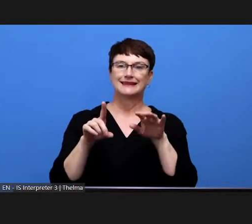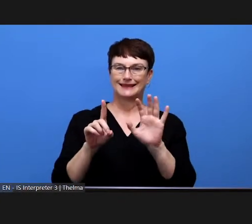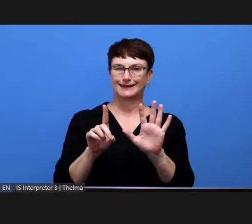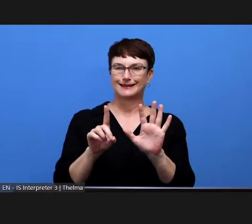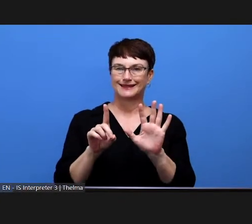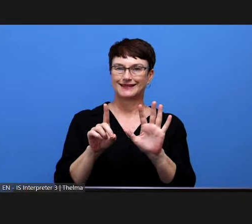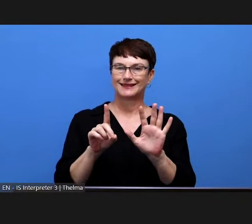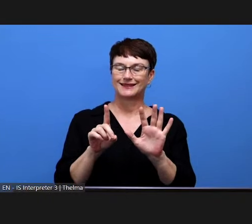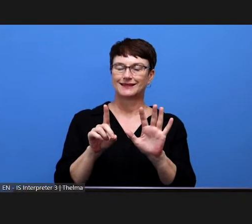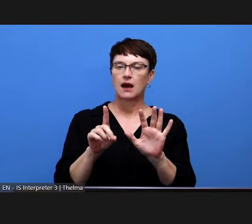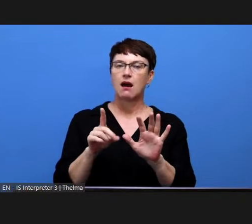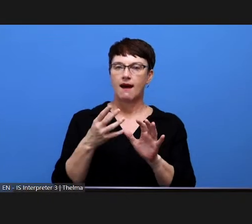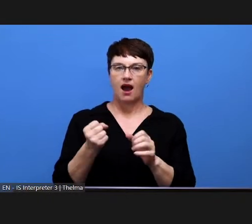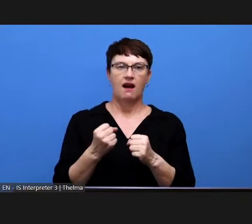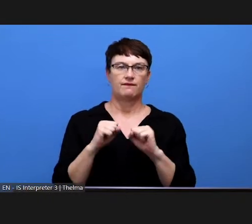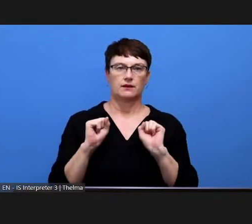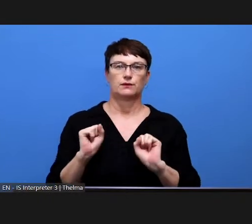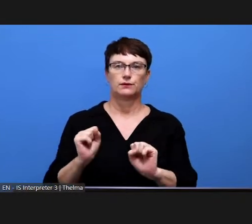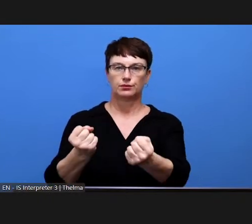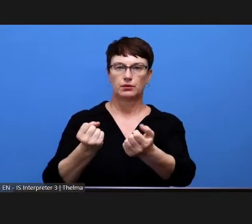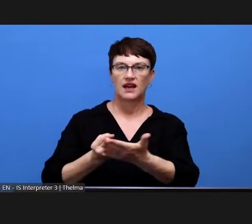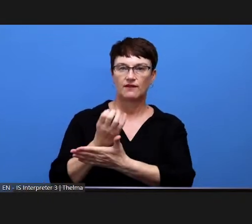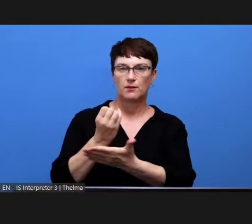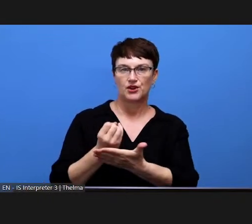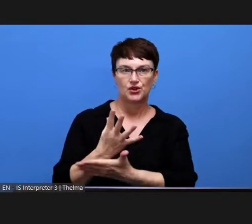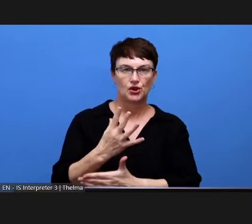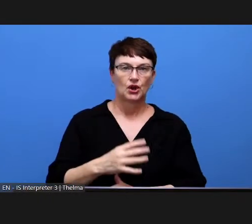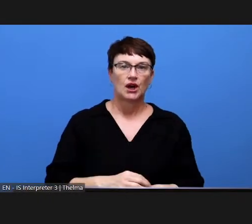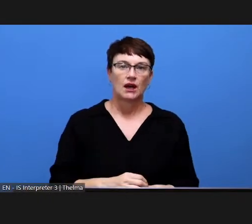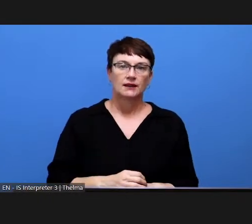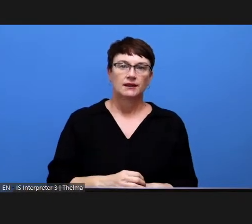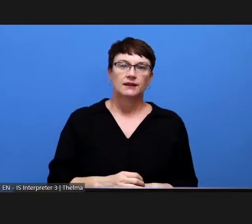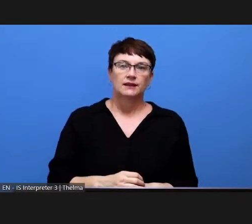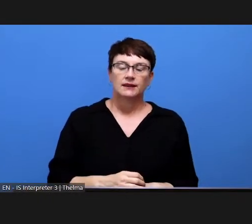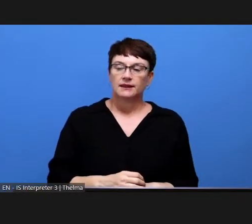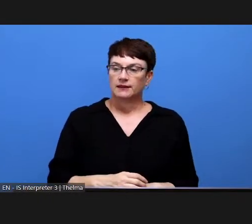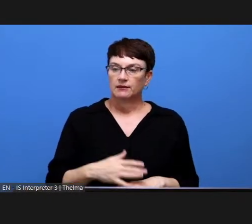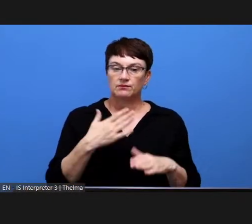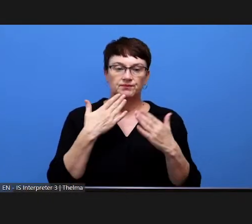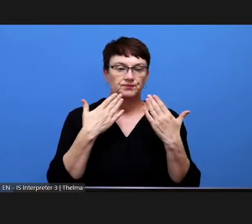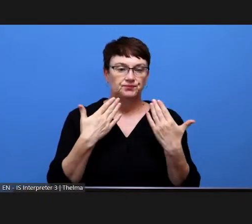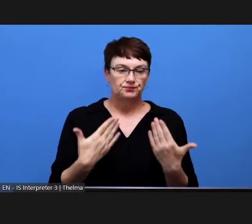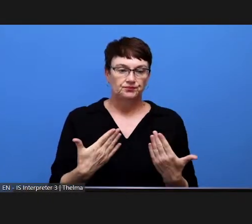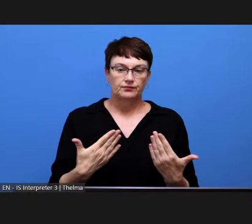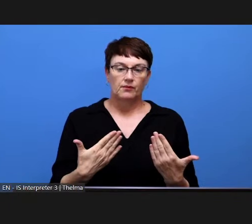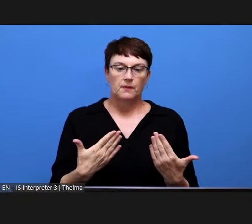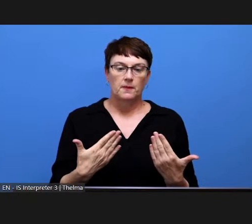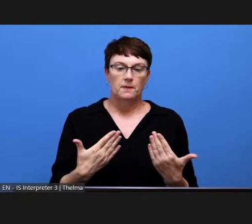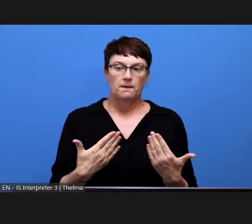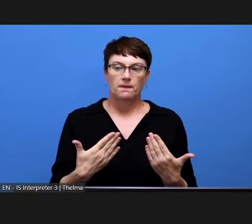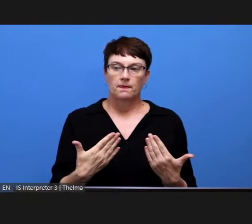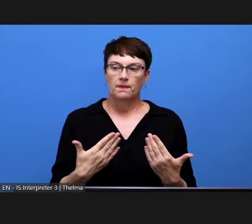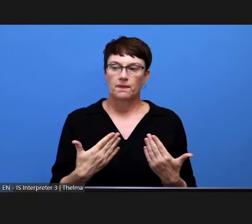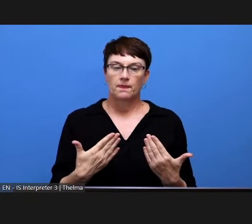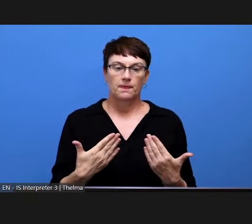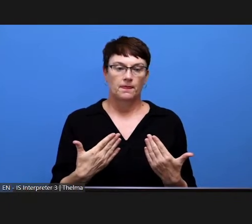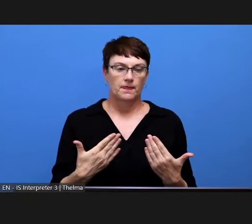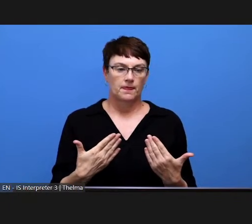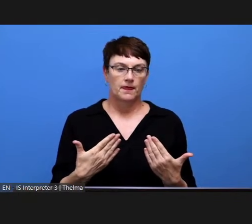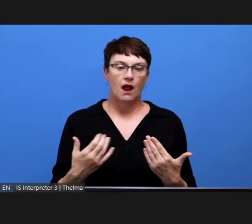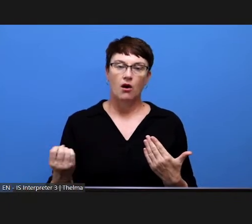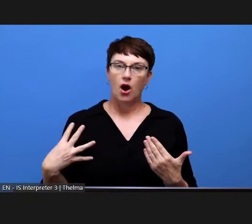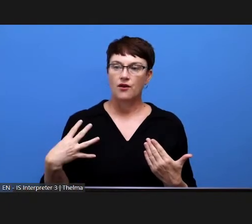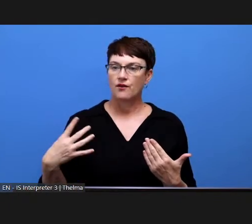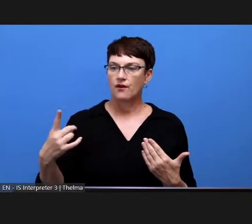by time. So let me revert back to the panelists. You heard a lot of questions, financing, stakeholder composition,